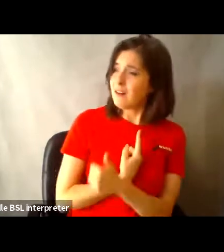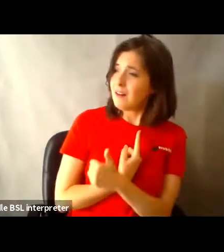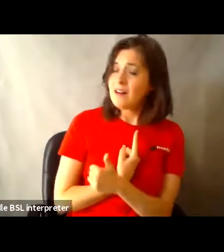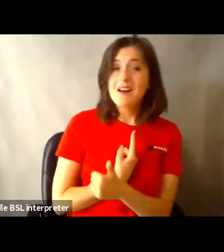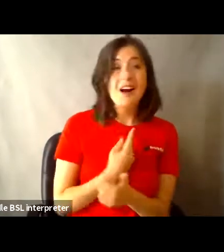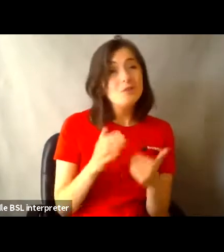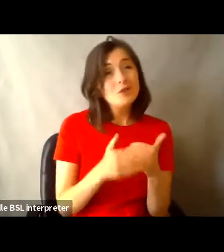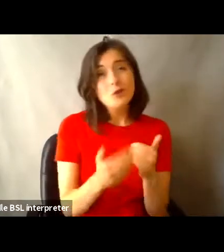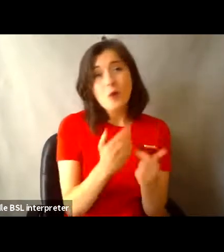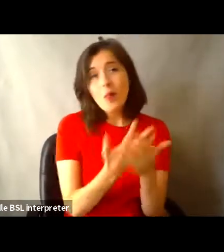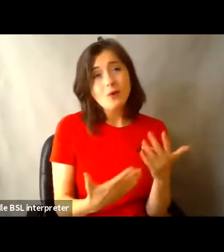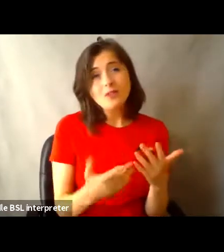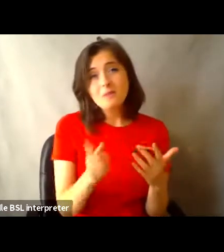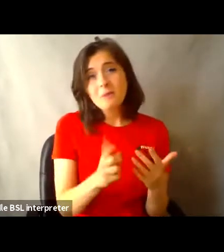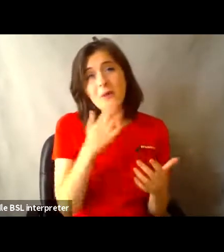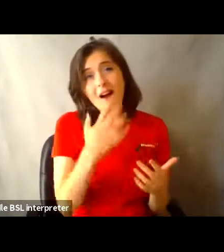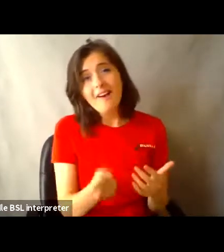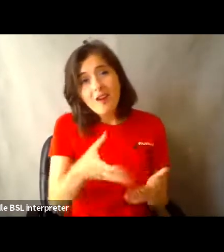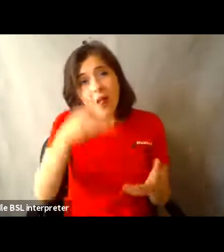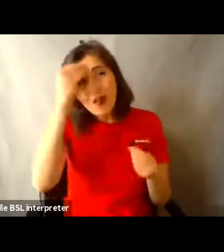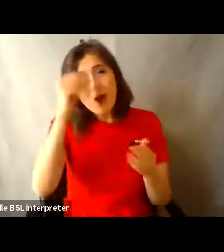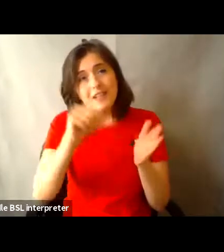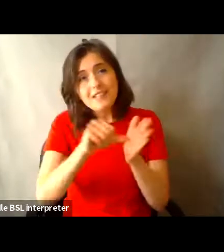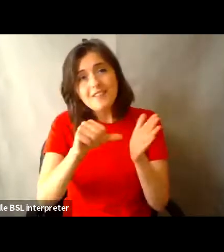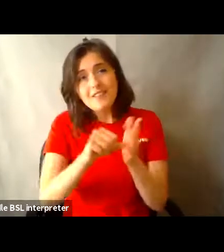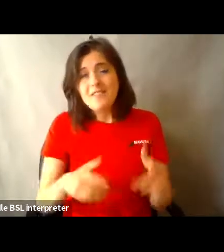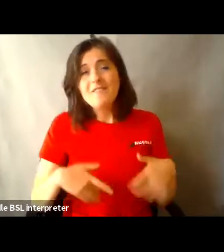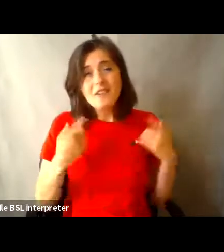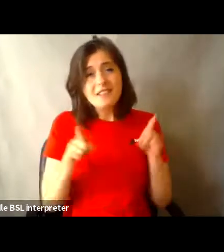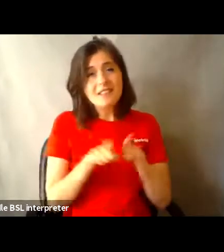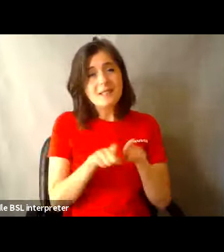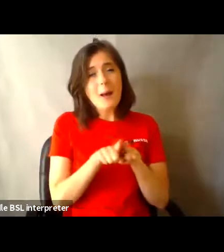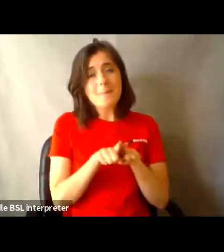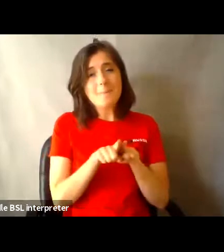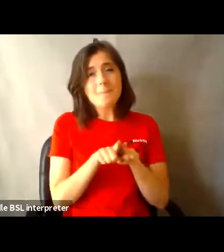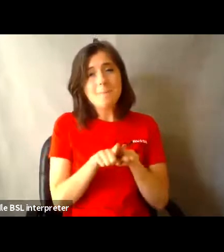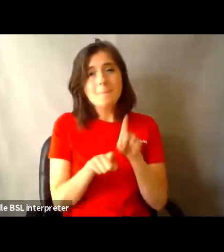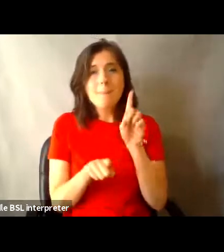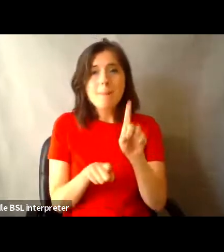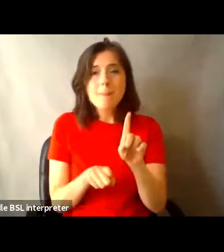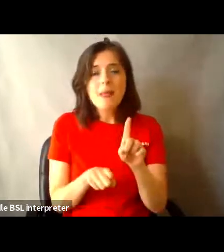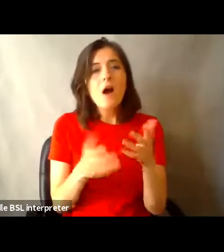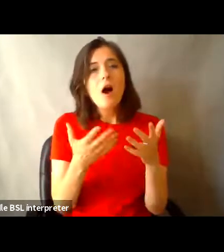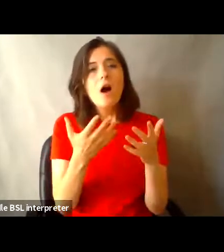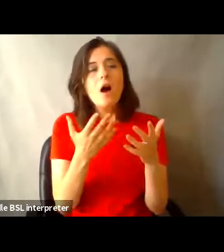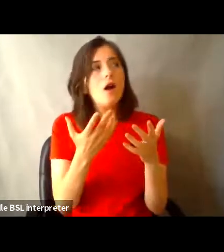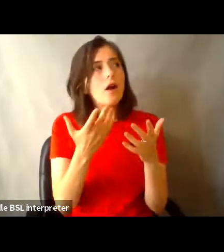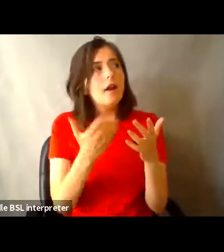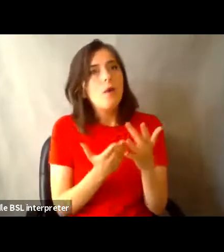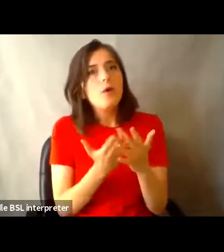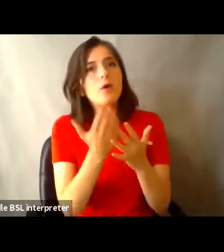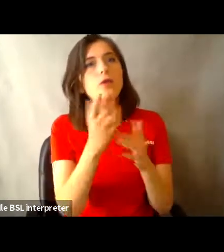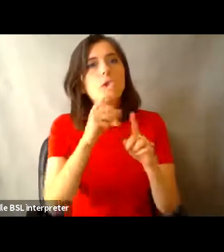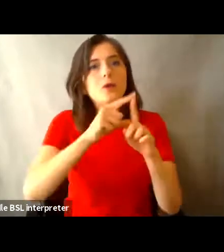way. We're actually going into a big more kind of digital world,